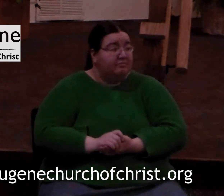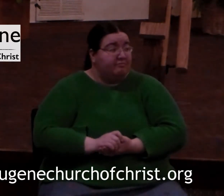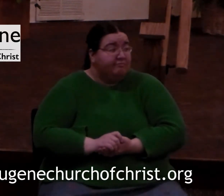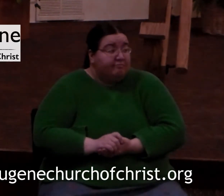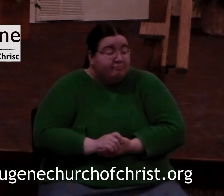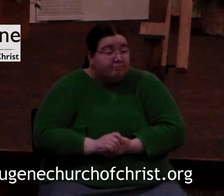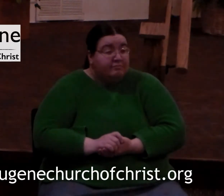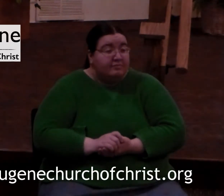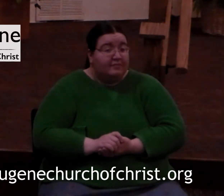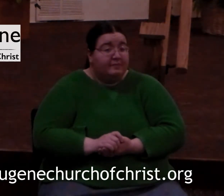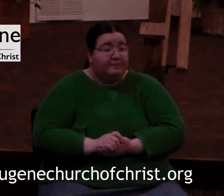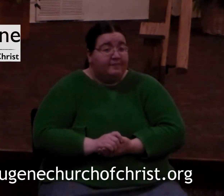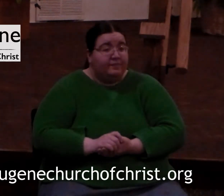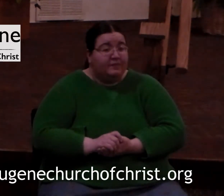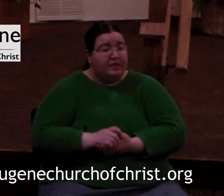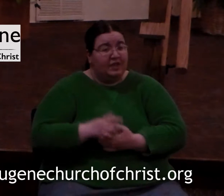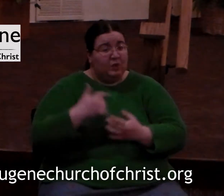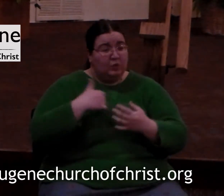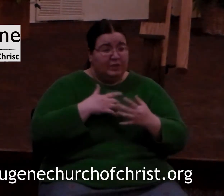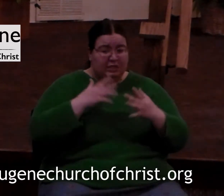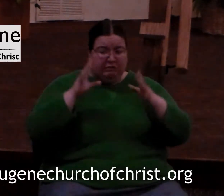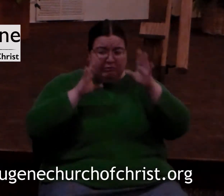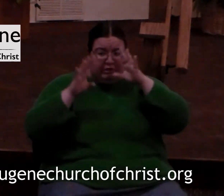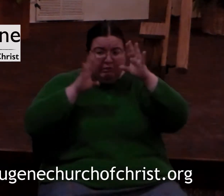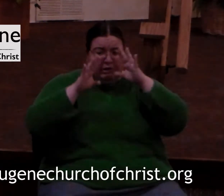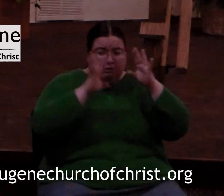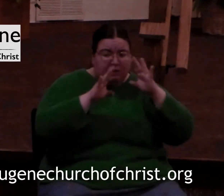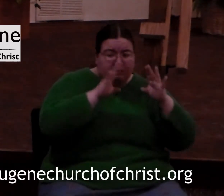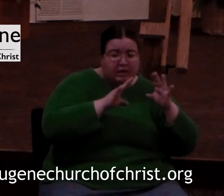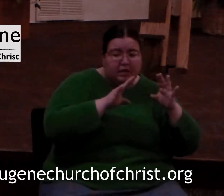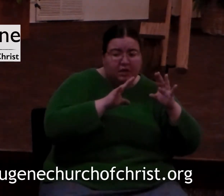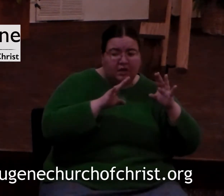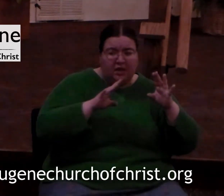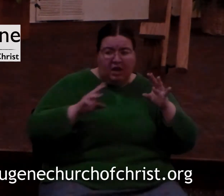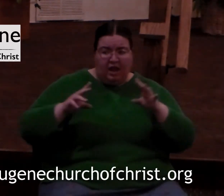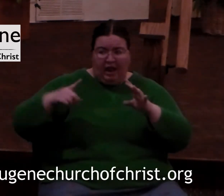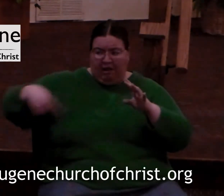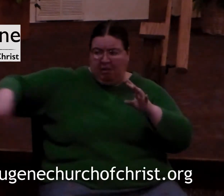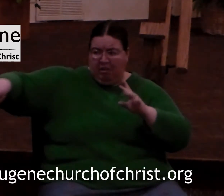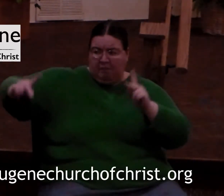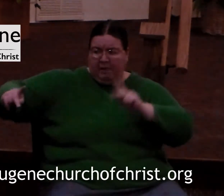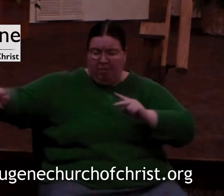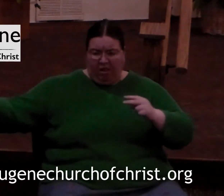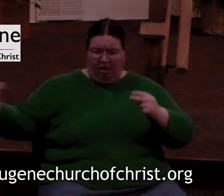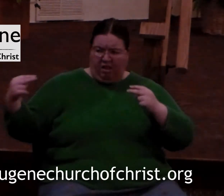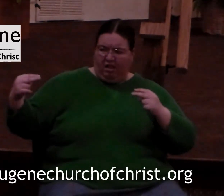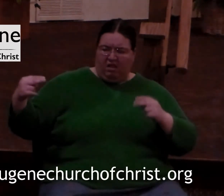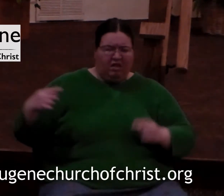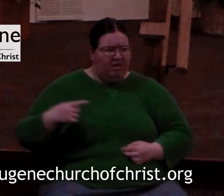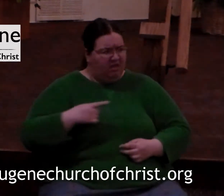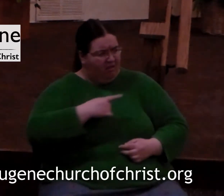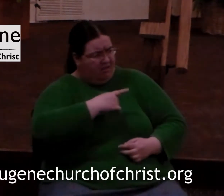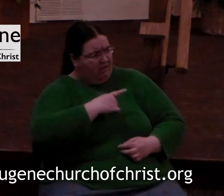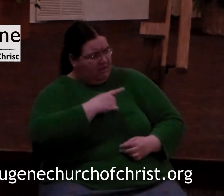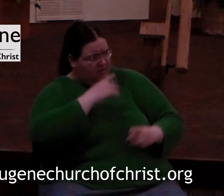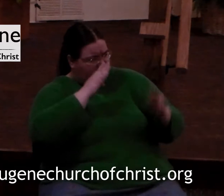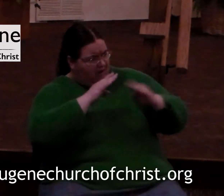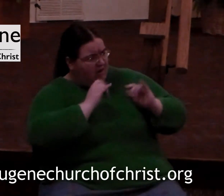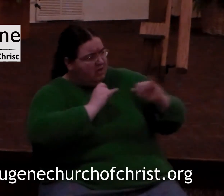We get caught in worry, and when the world looks at us and says, they're every bit as worried as me, if not more, why would they want to be a